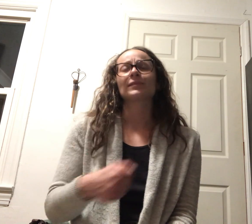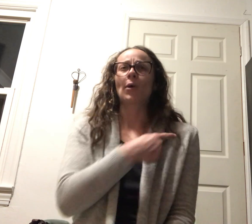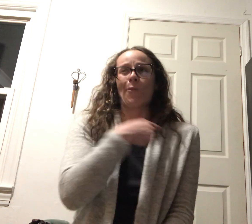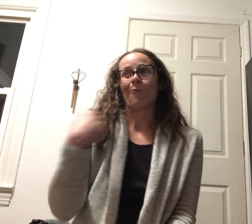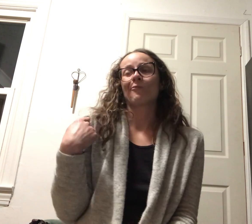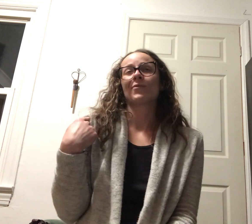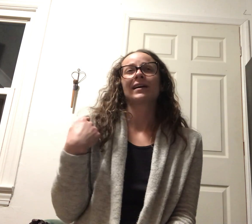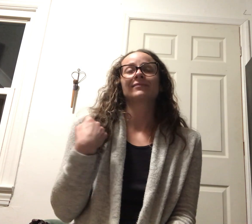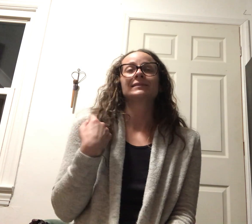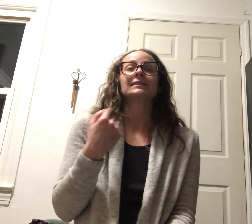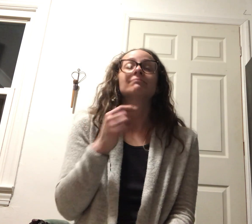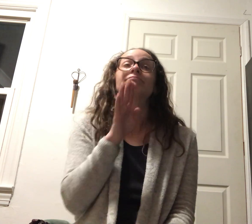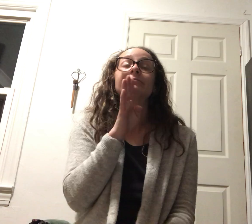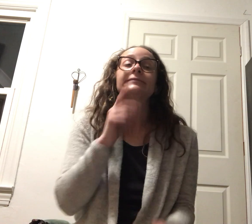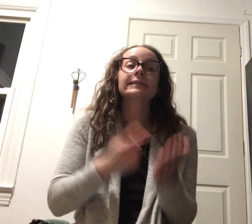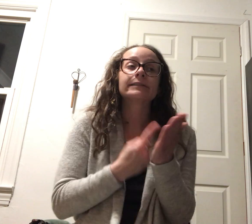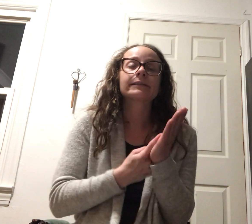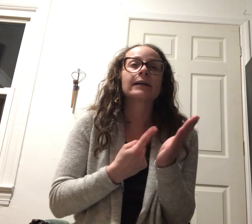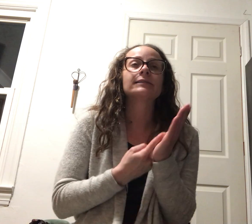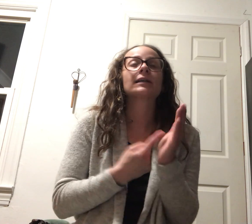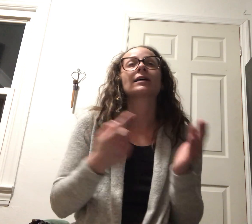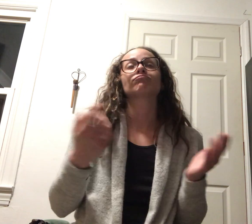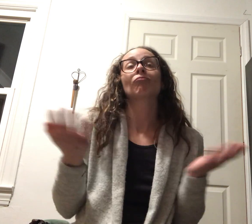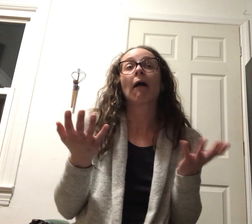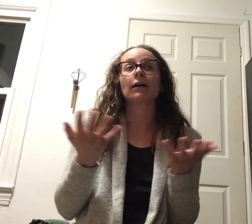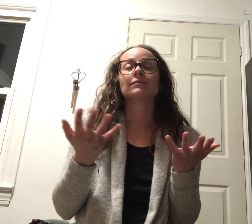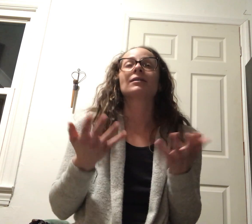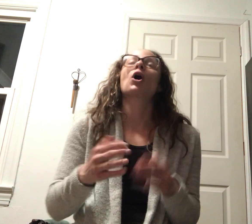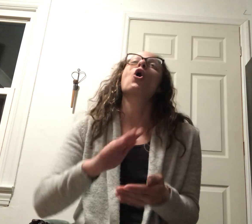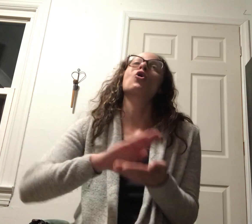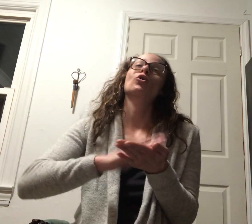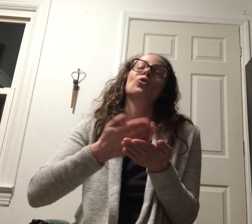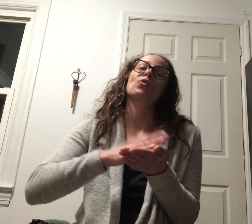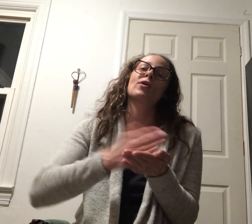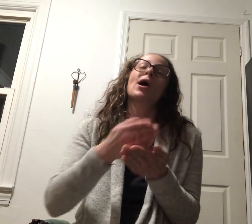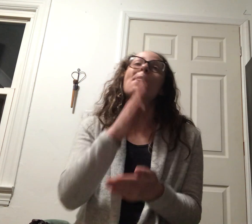for dinner night, but the closest we got was cereal, so it was a little disappointing.